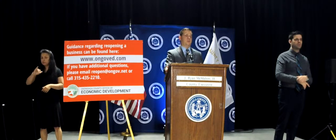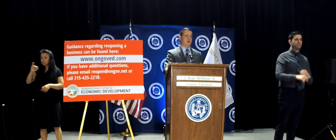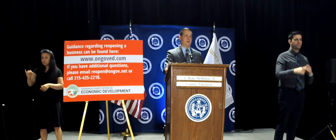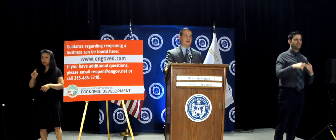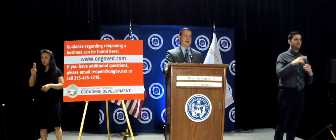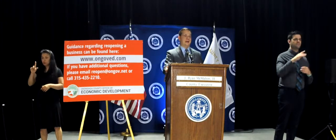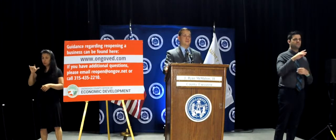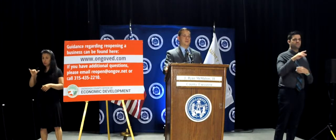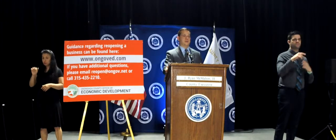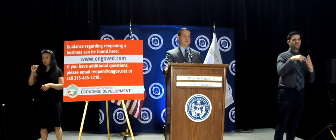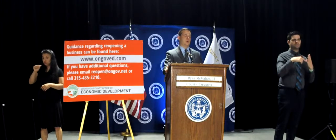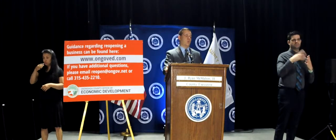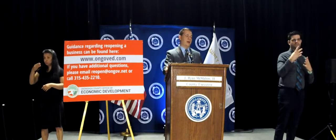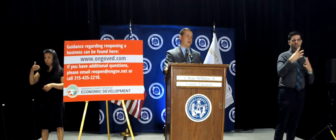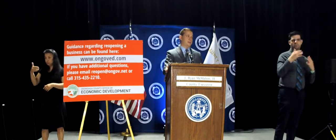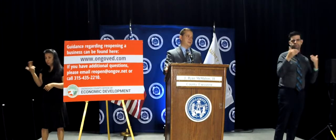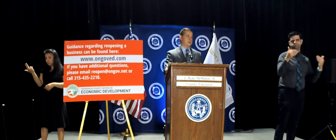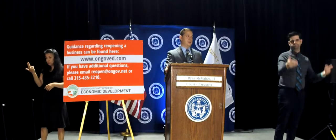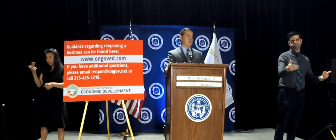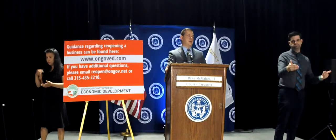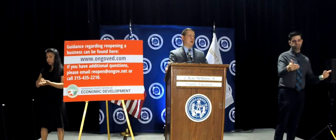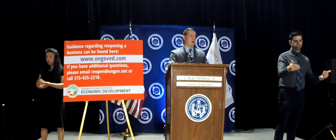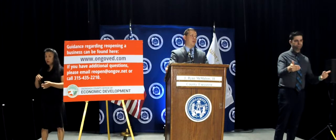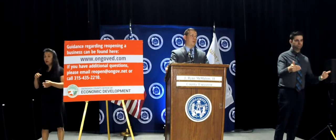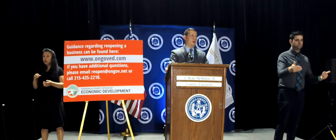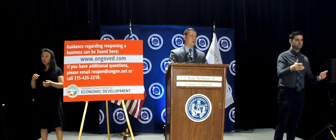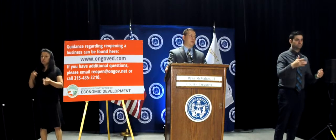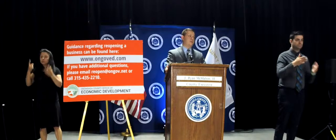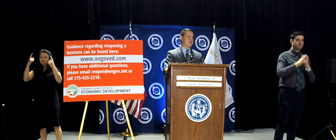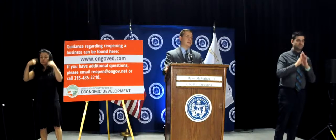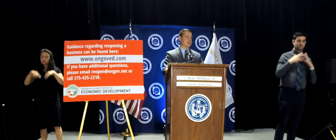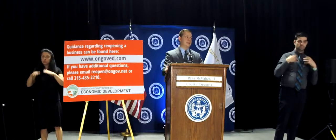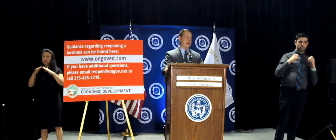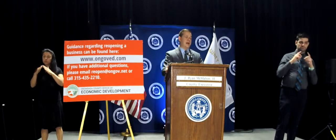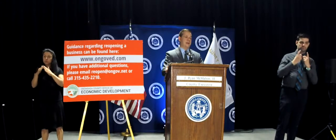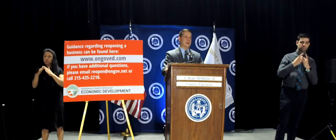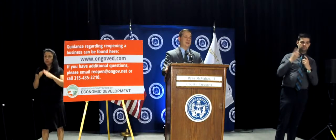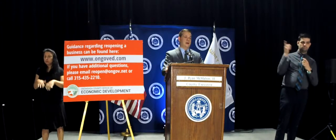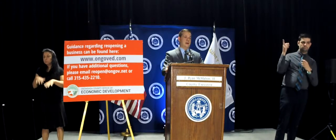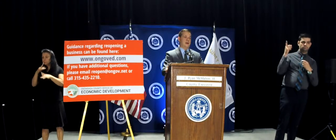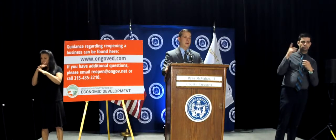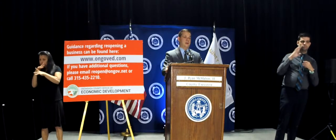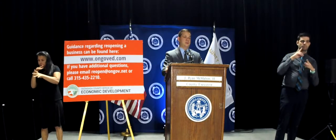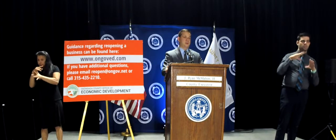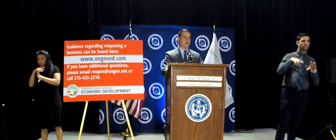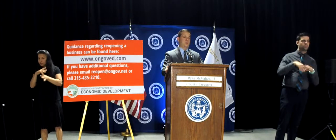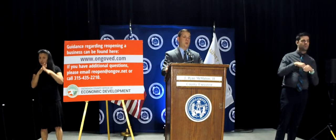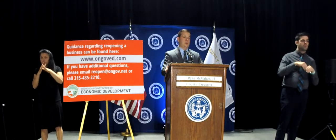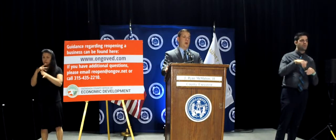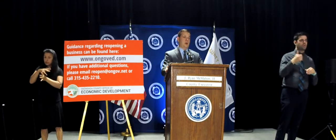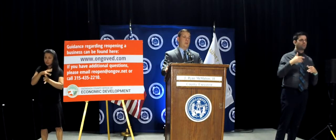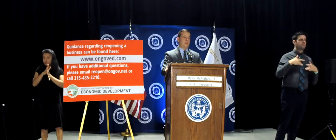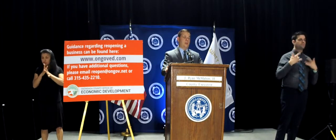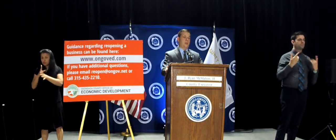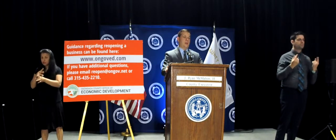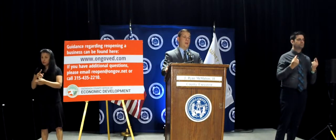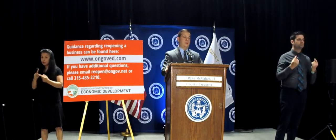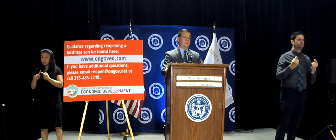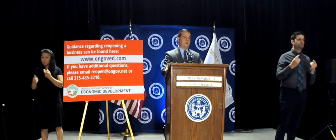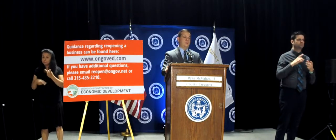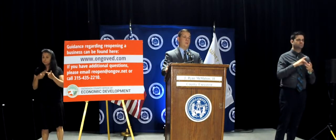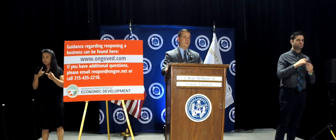with our health department, on guidance for things like weddings and other events like that. And so,